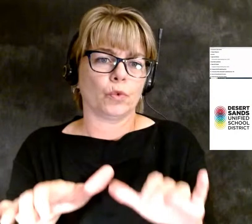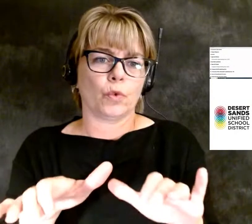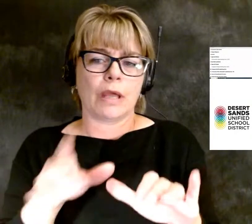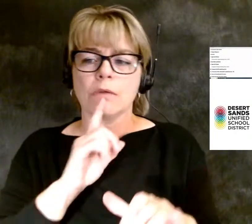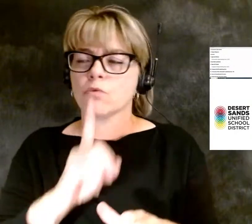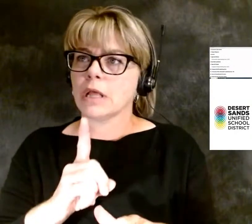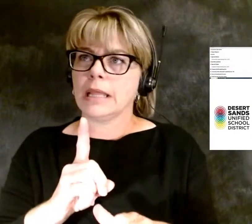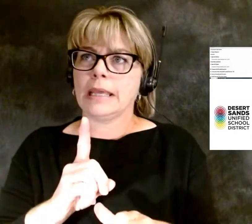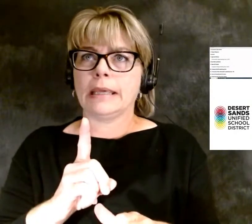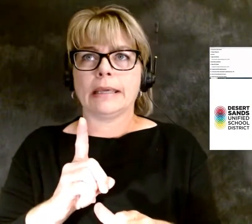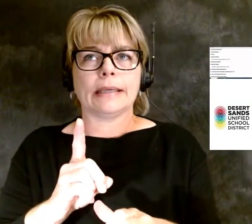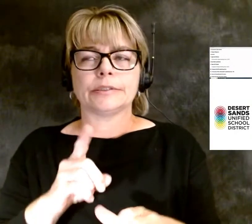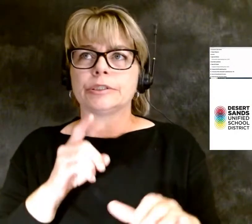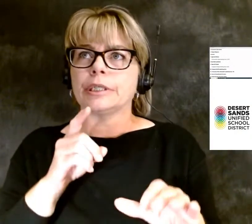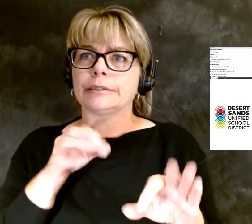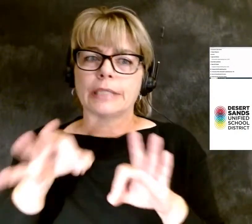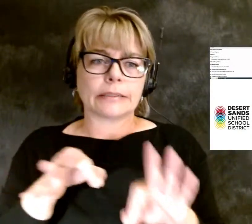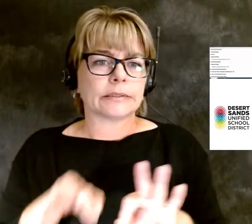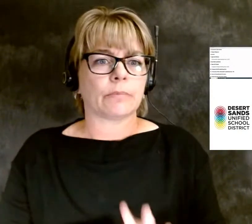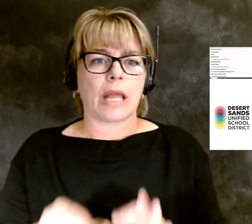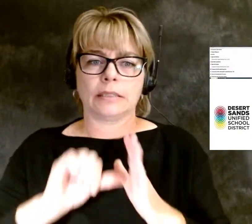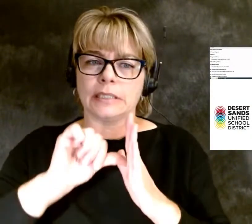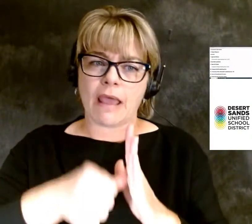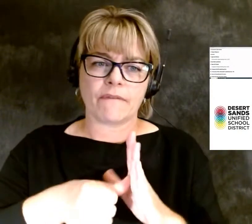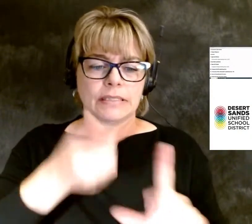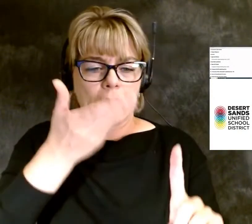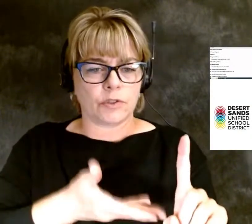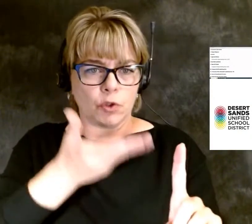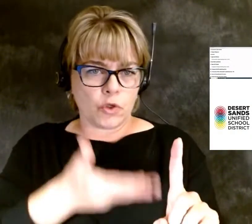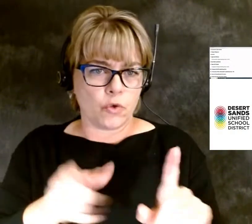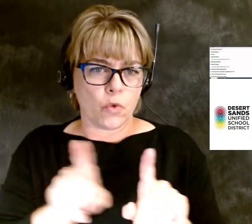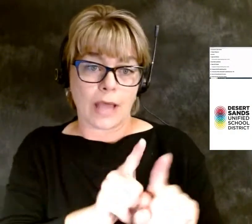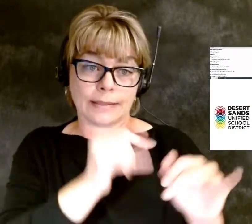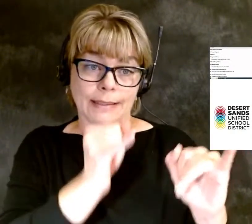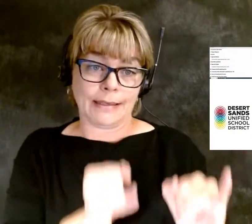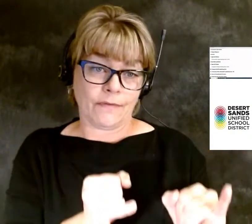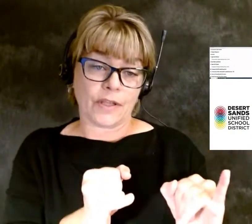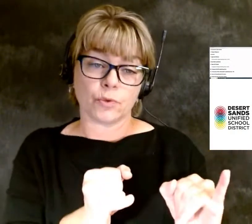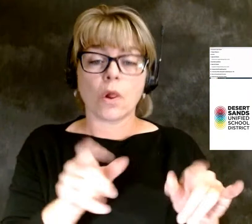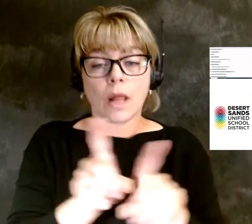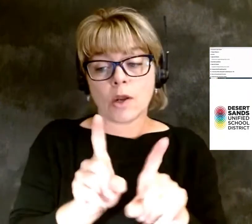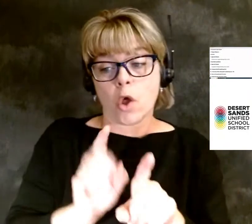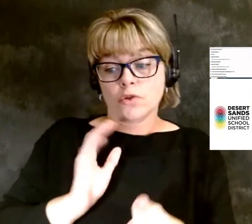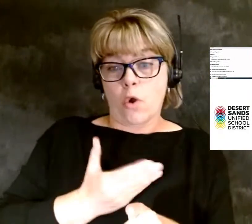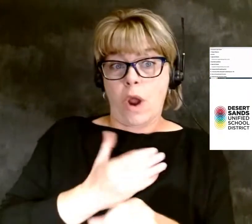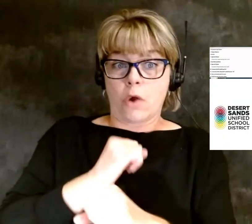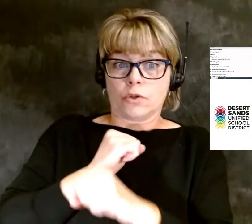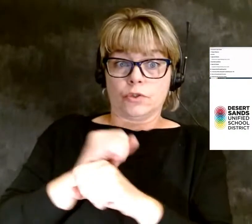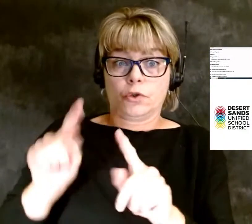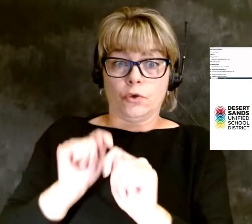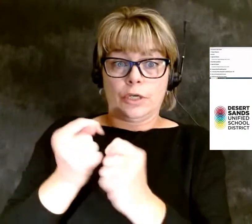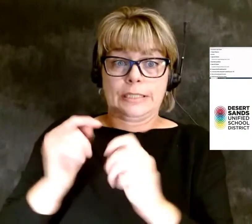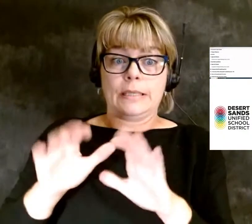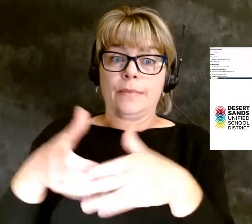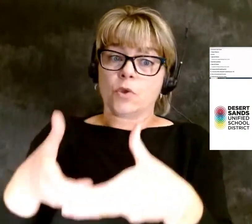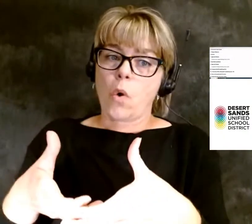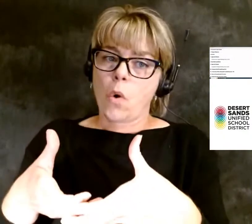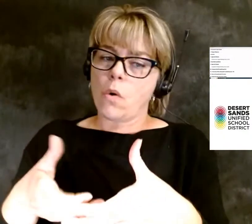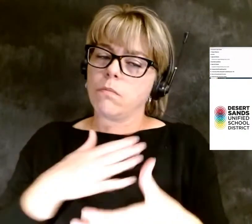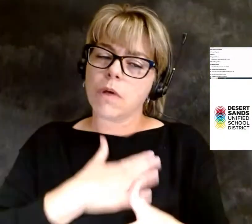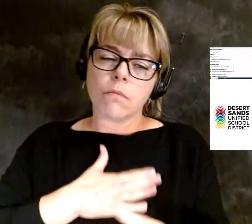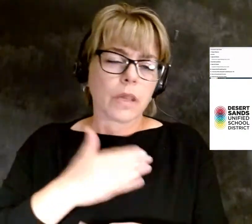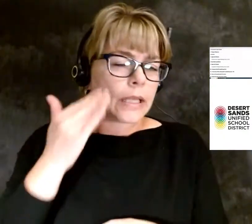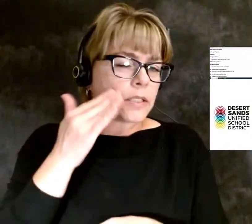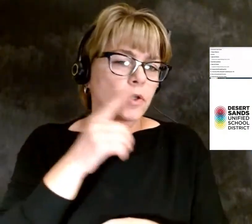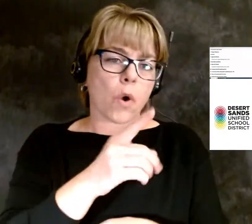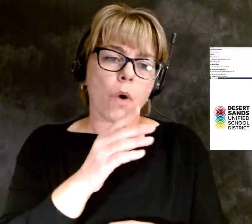individual and also a reflection of our security team as a whole. But please know that you have our ever-ending gratitude for what you did,